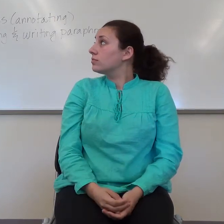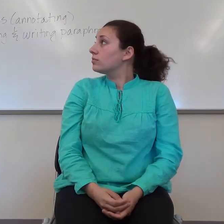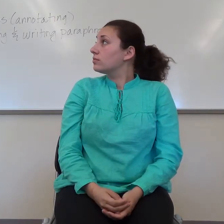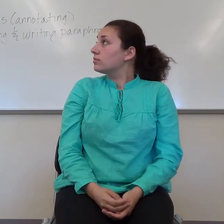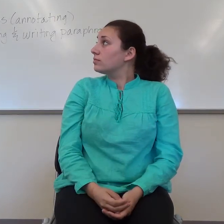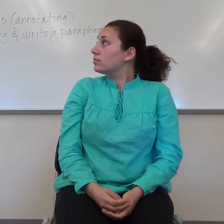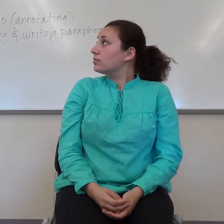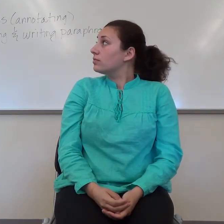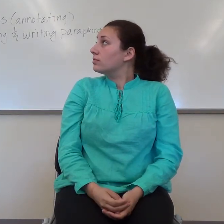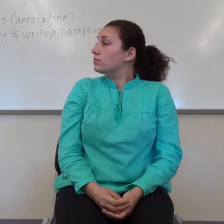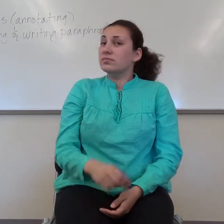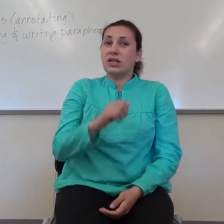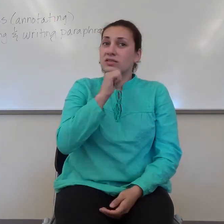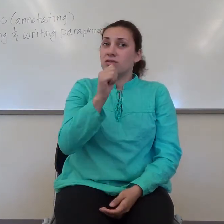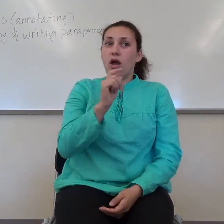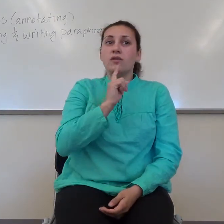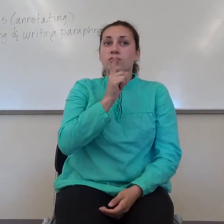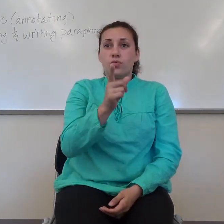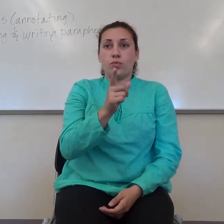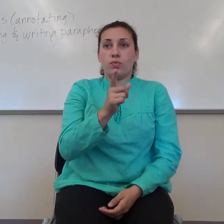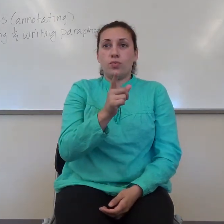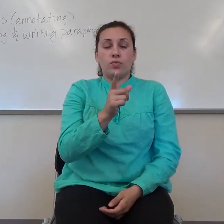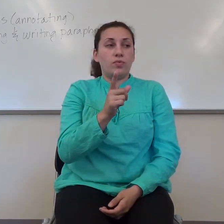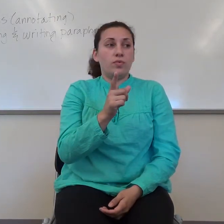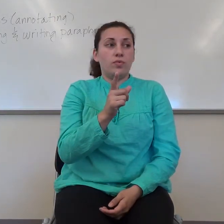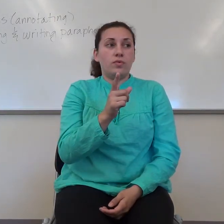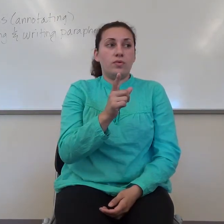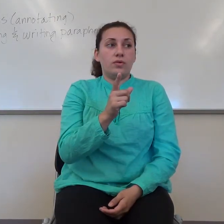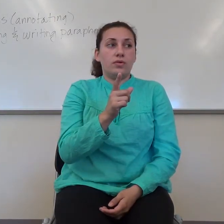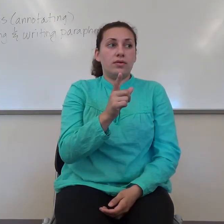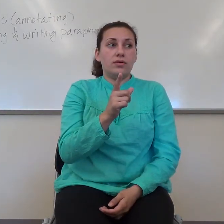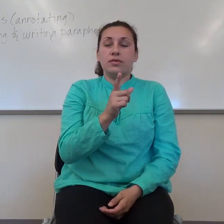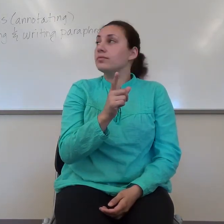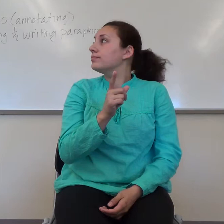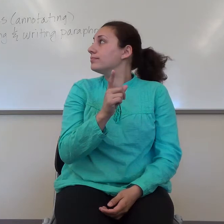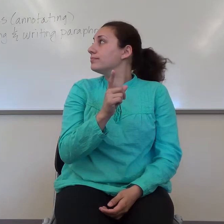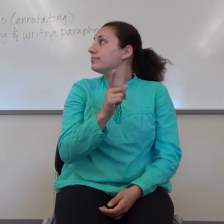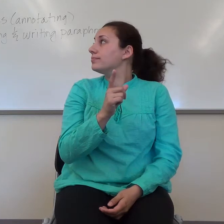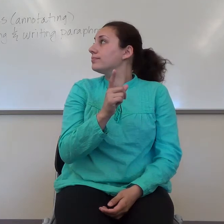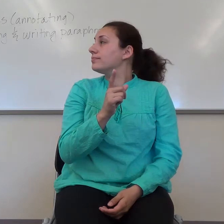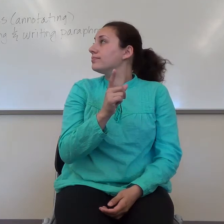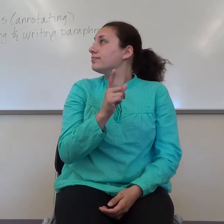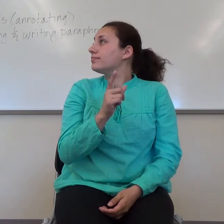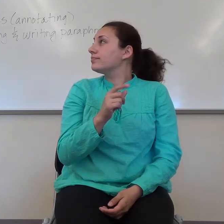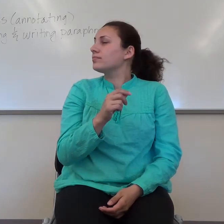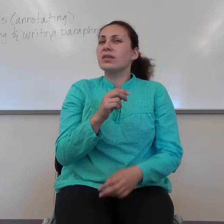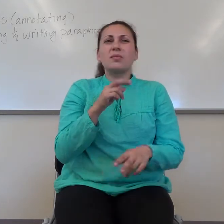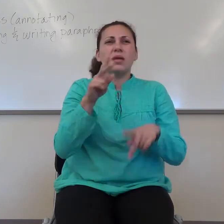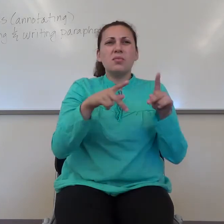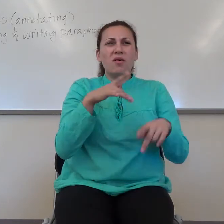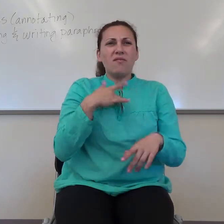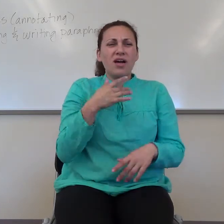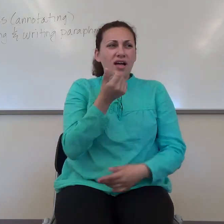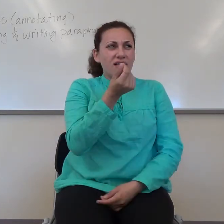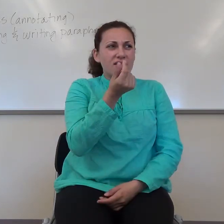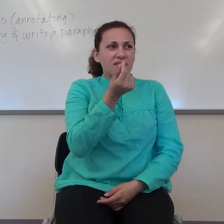These weren't true, right? People started getting a little bit confused when we got to